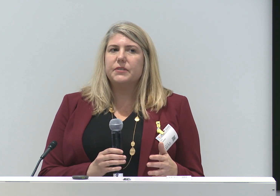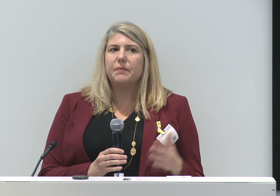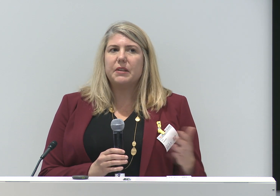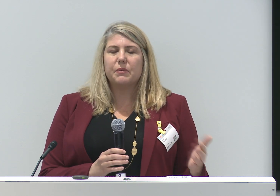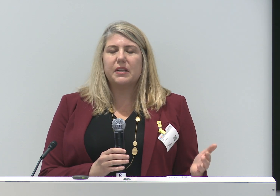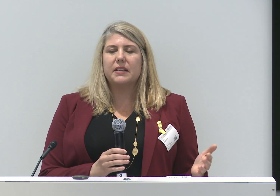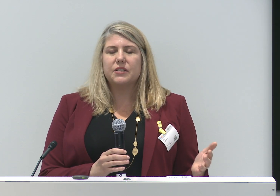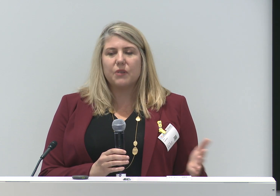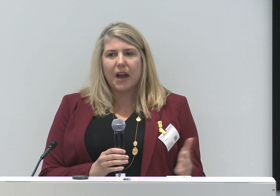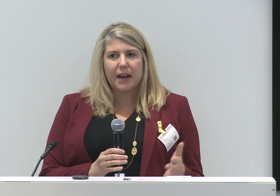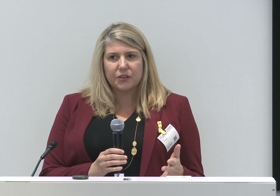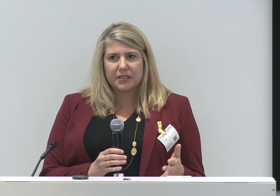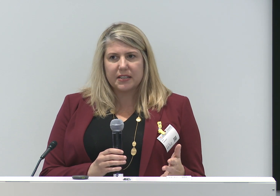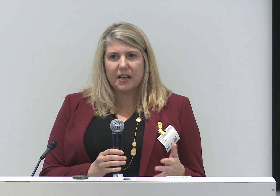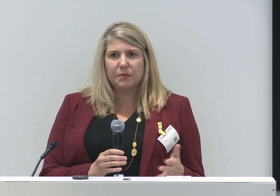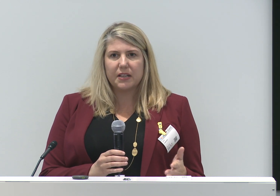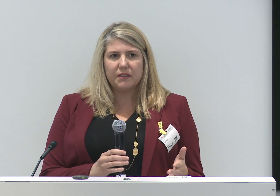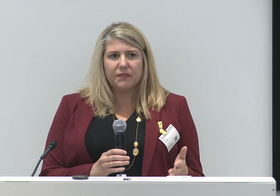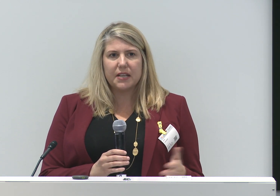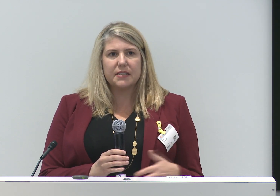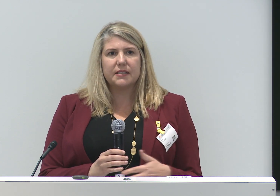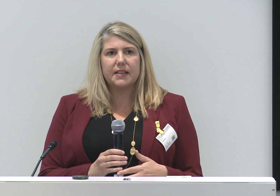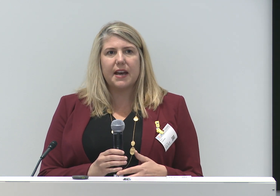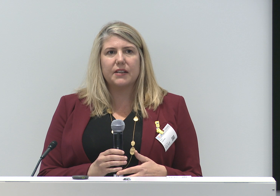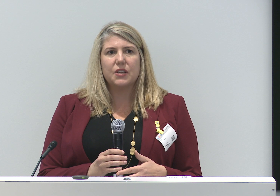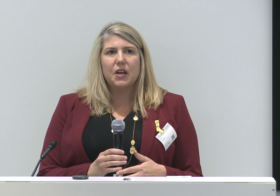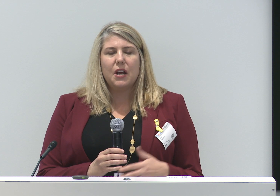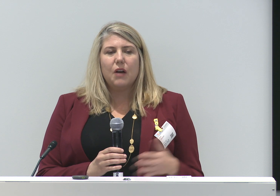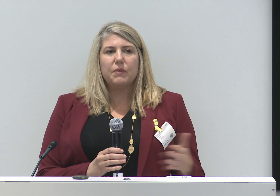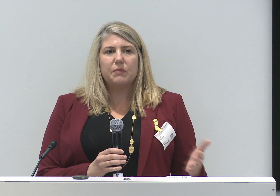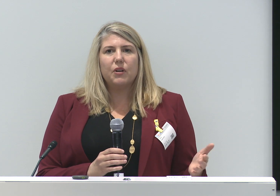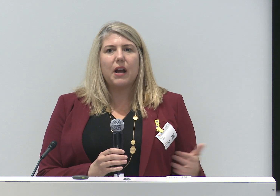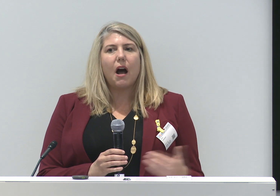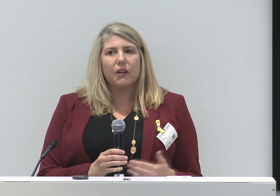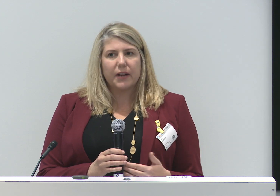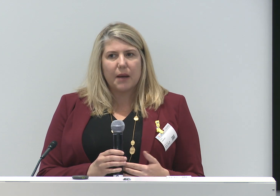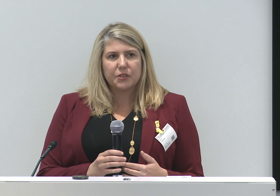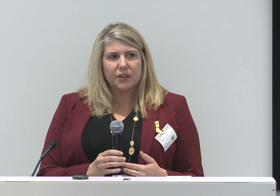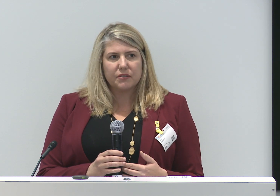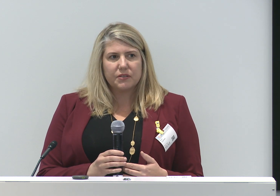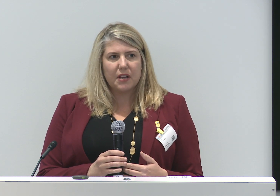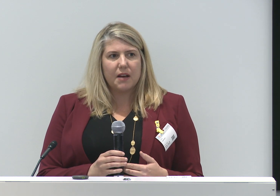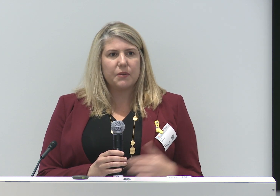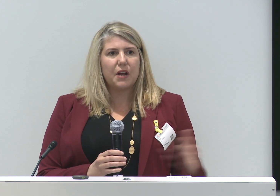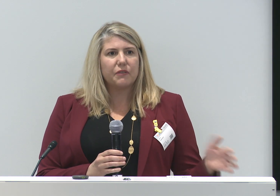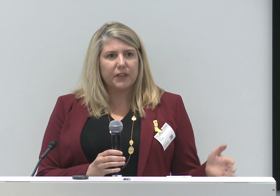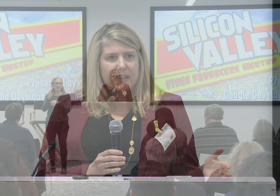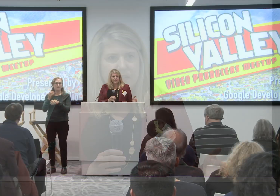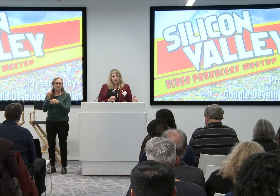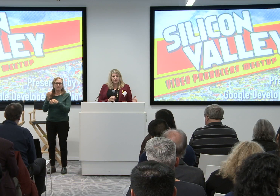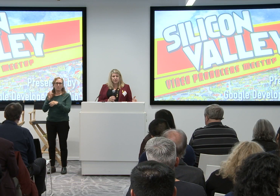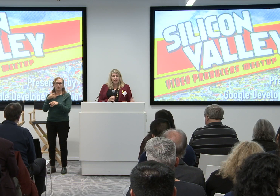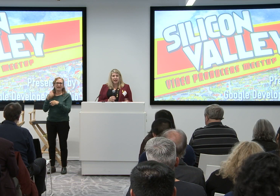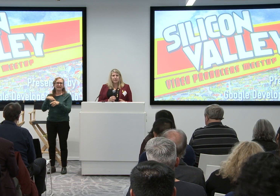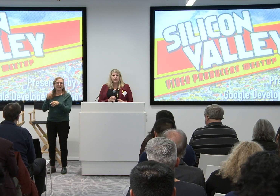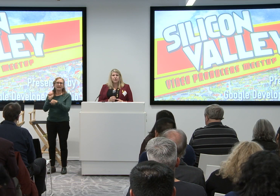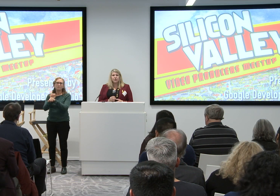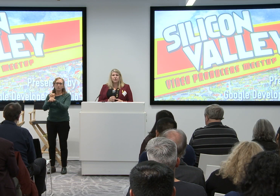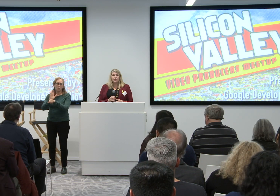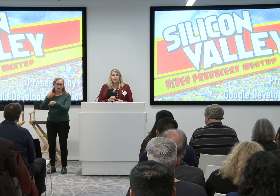Something that really leads to our accuracy, I believe, is that we employ all our captioners. They're not freelancers, and so they